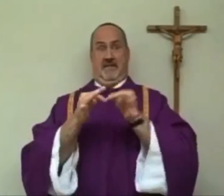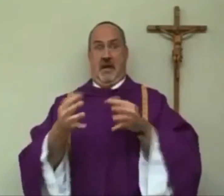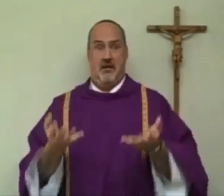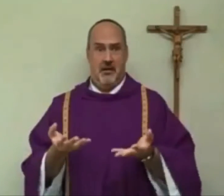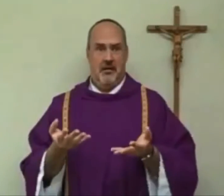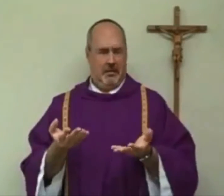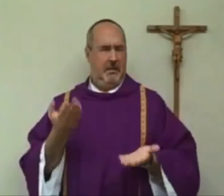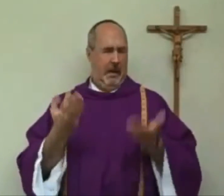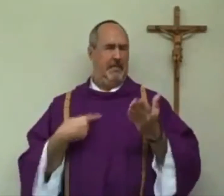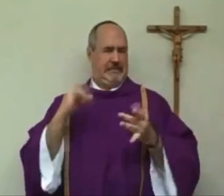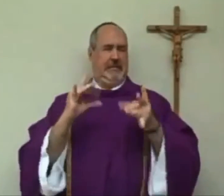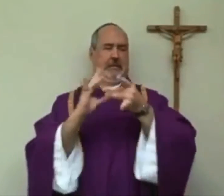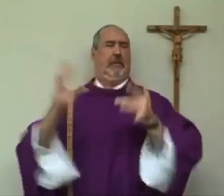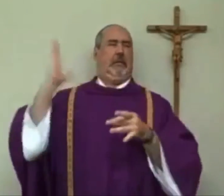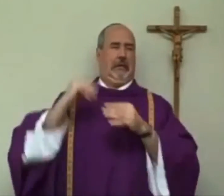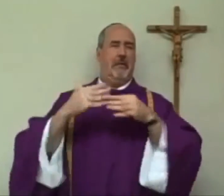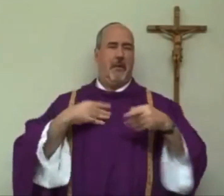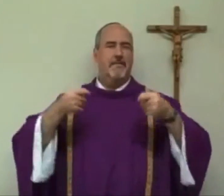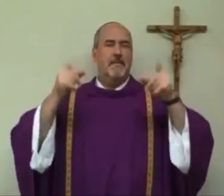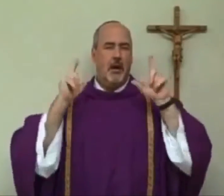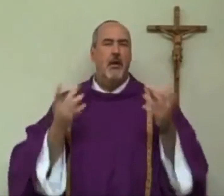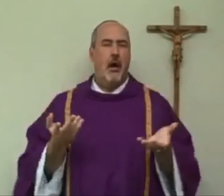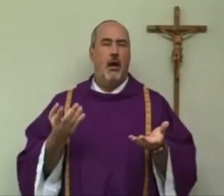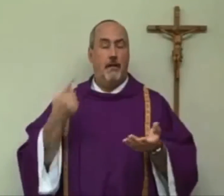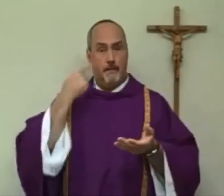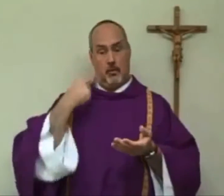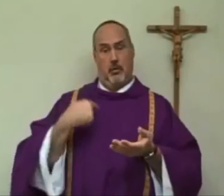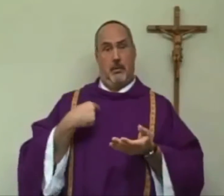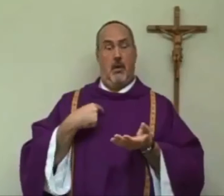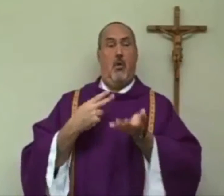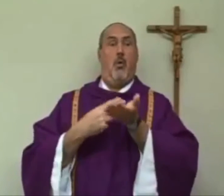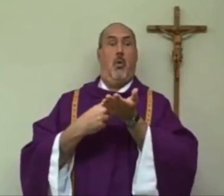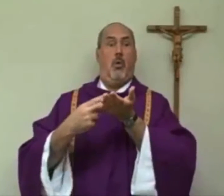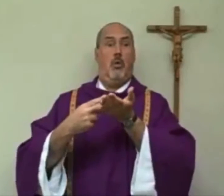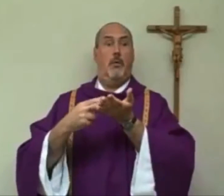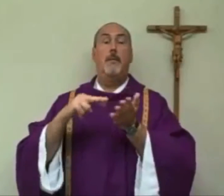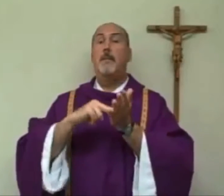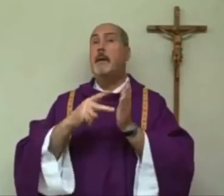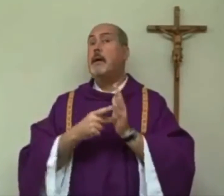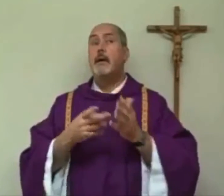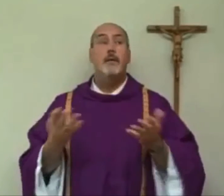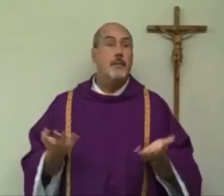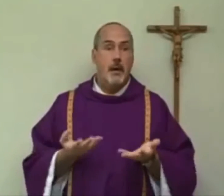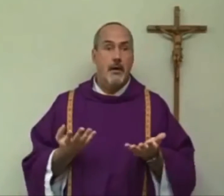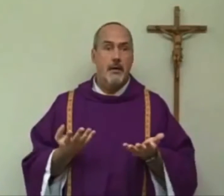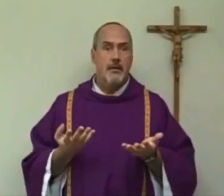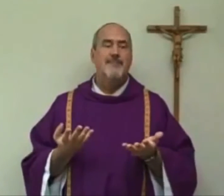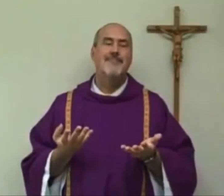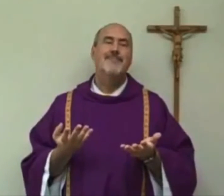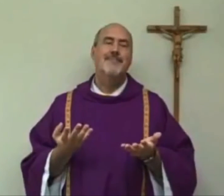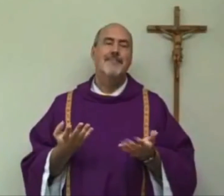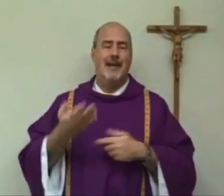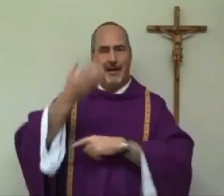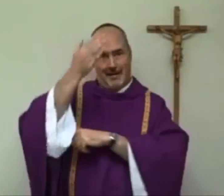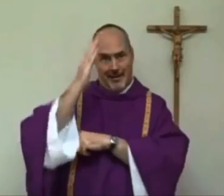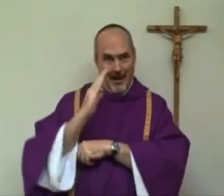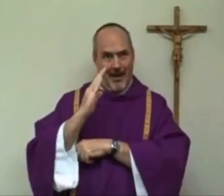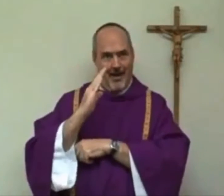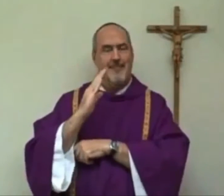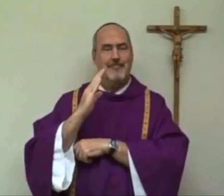my perspective, and I've shared other perspectives as well. But holy simply means having